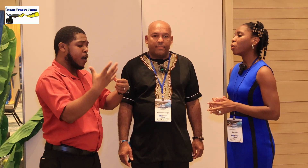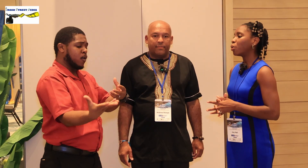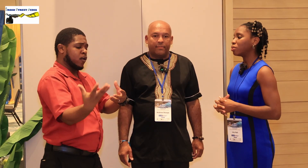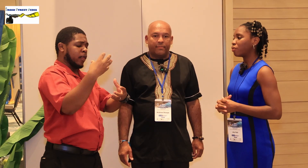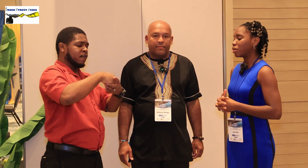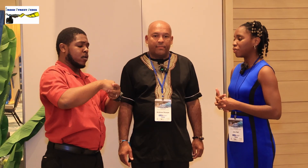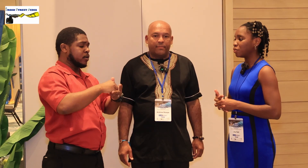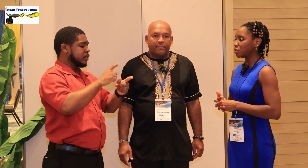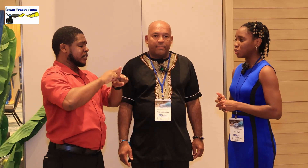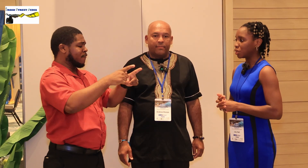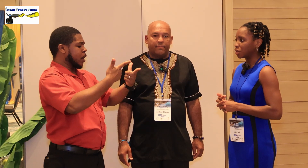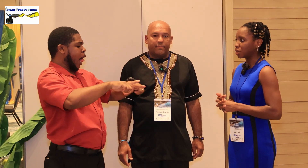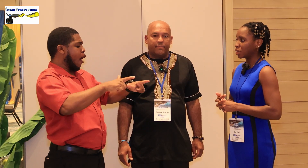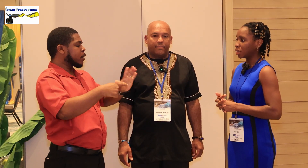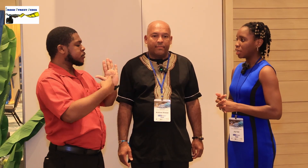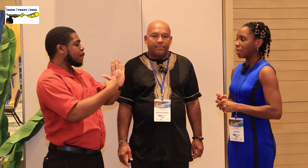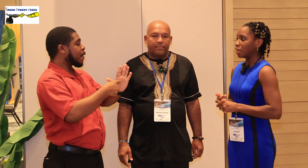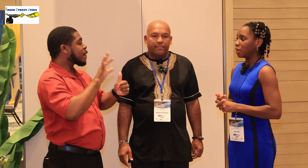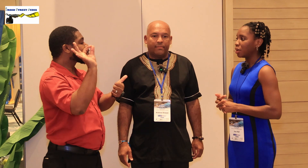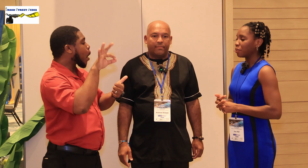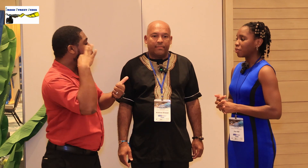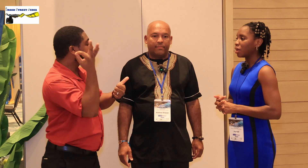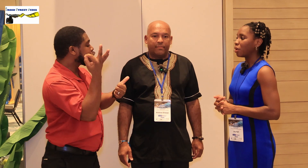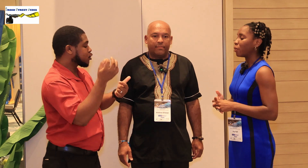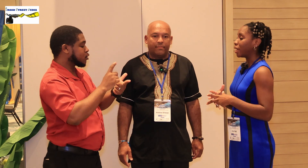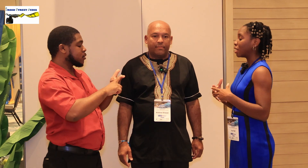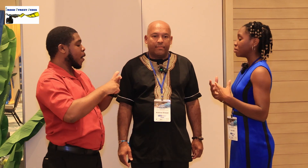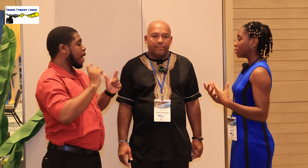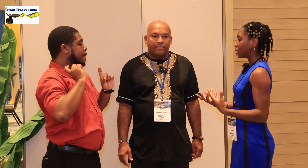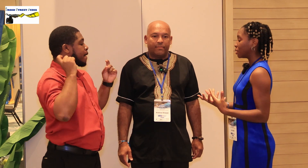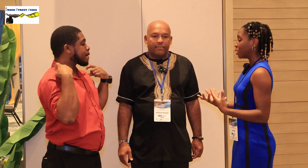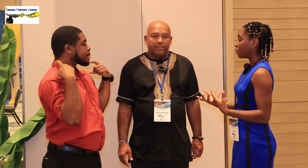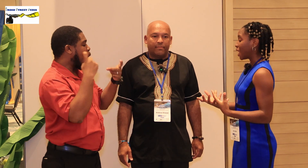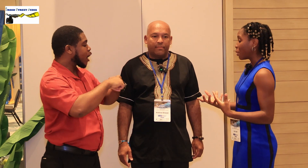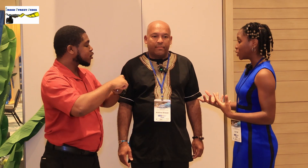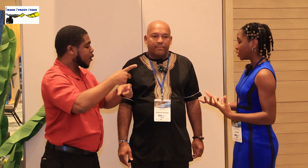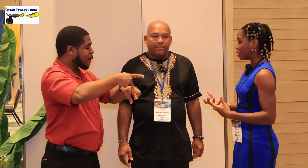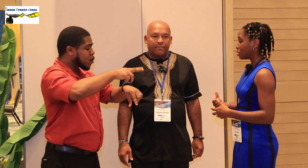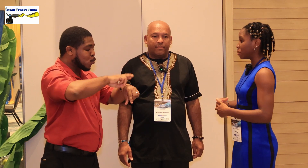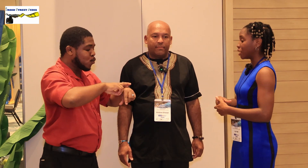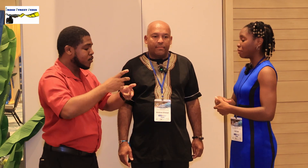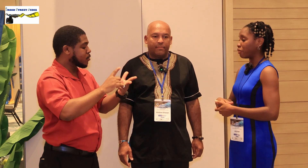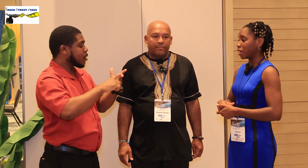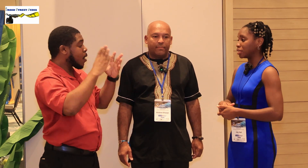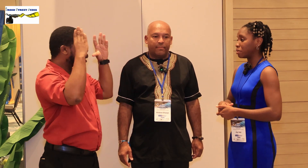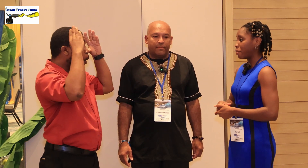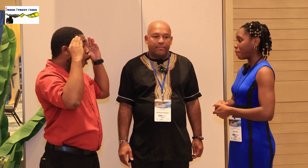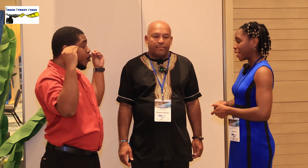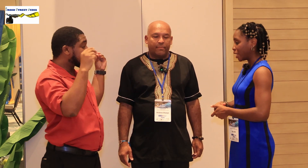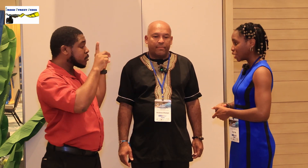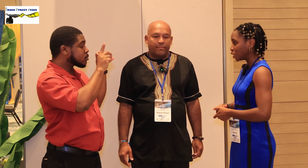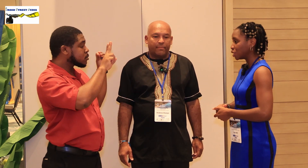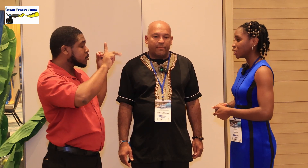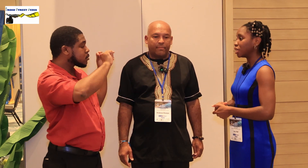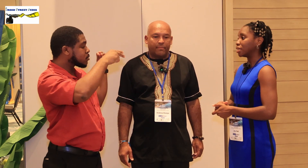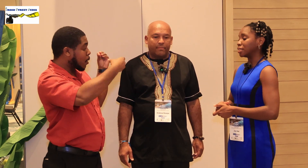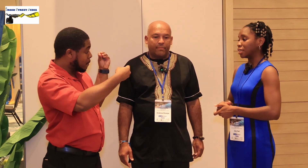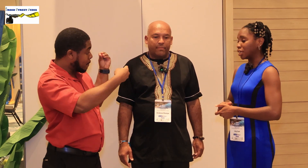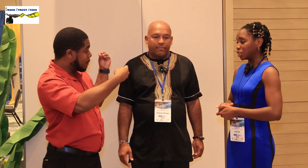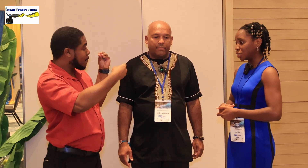What are your hopes for the future when it comes to different languages, be it French,